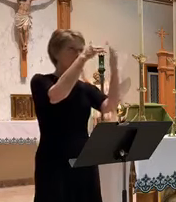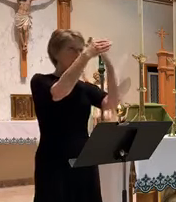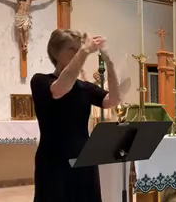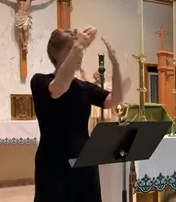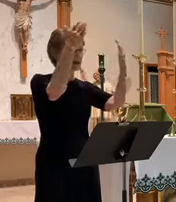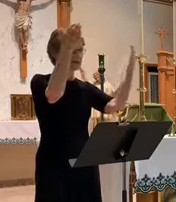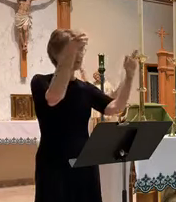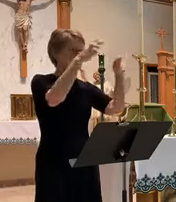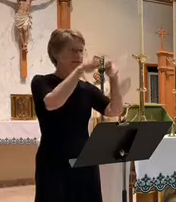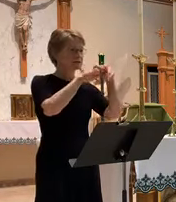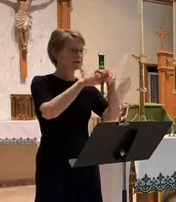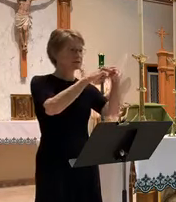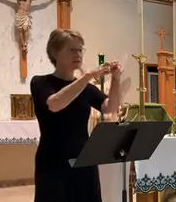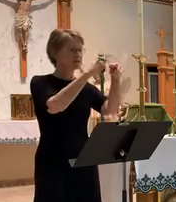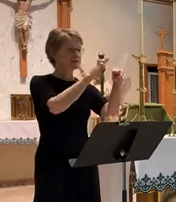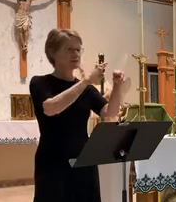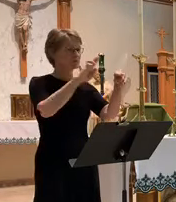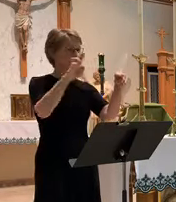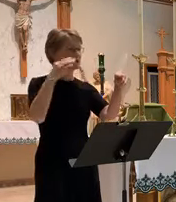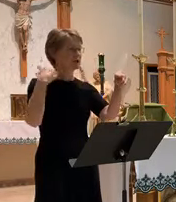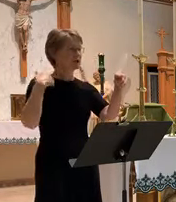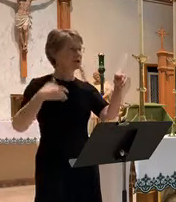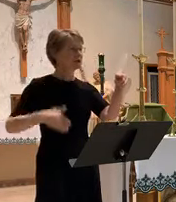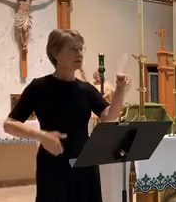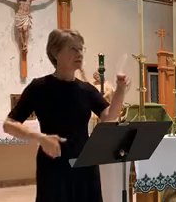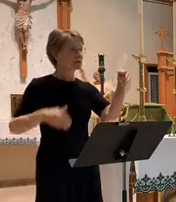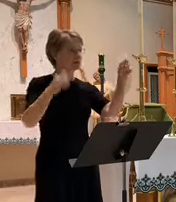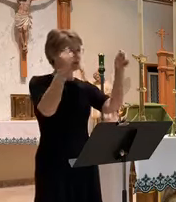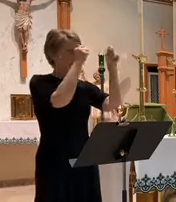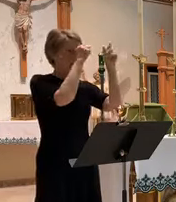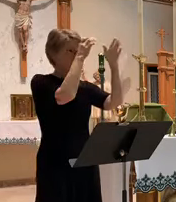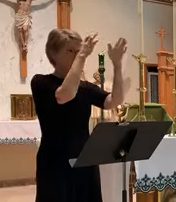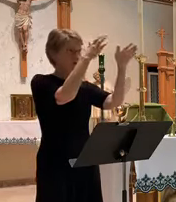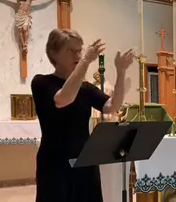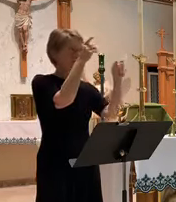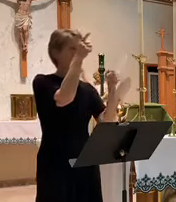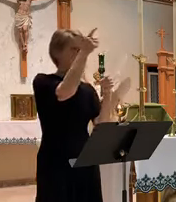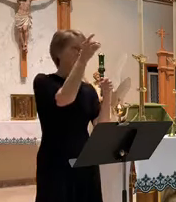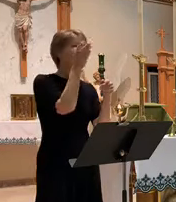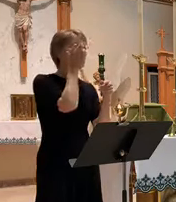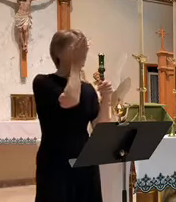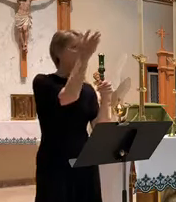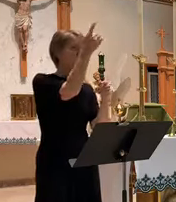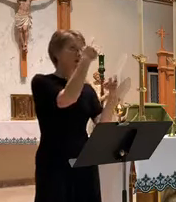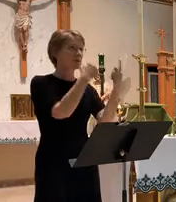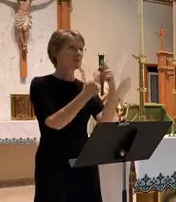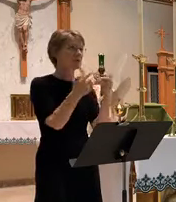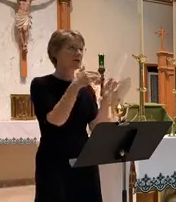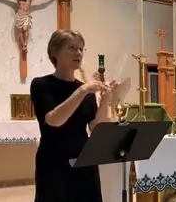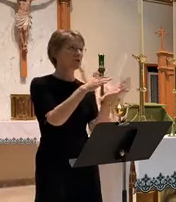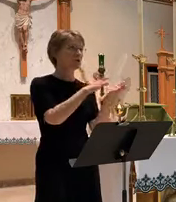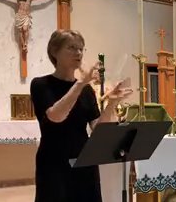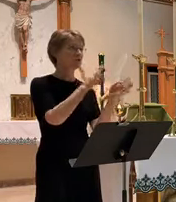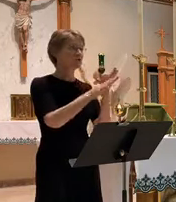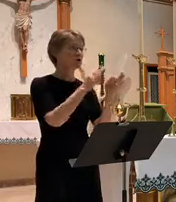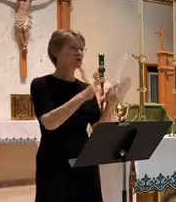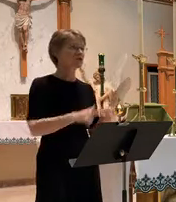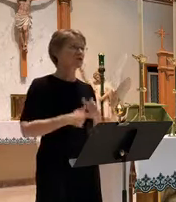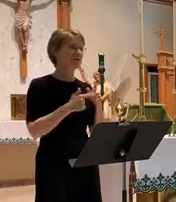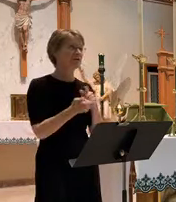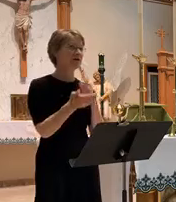Scriptures. He ascended into heaven and is seated at the right hand of the Father. He will come again in glory